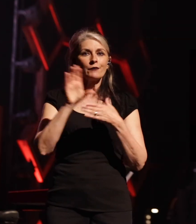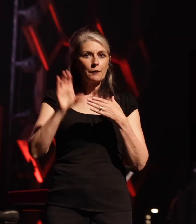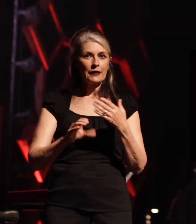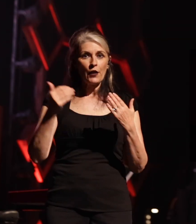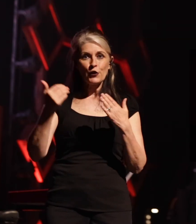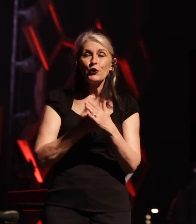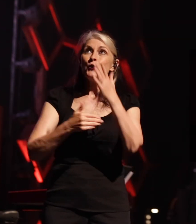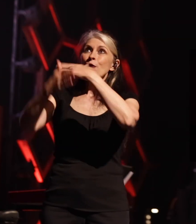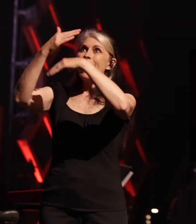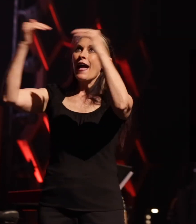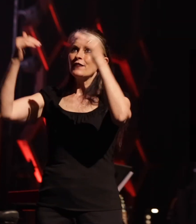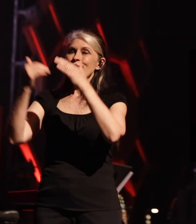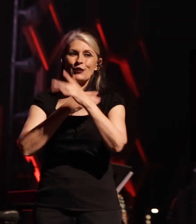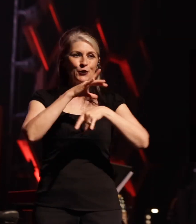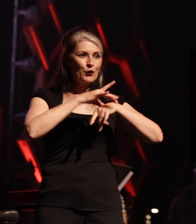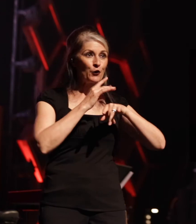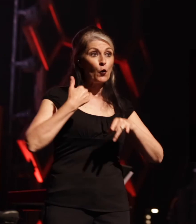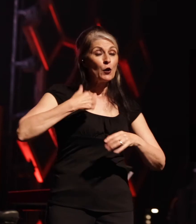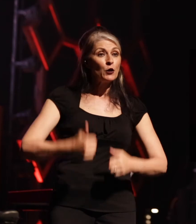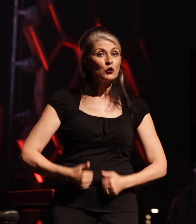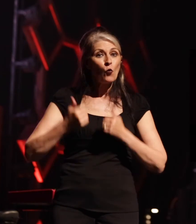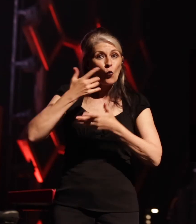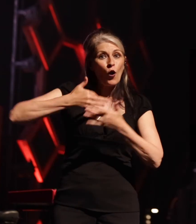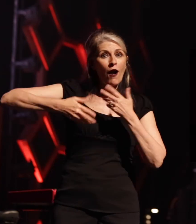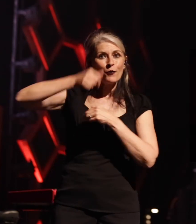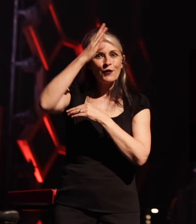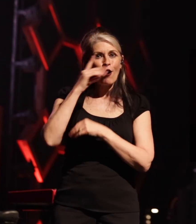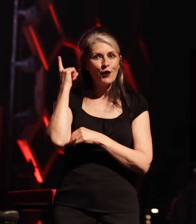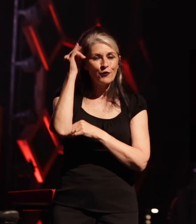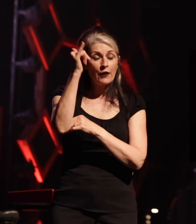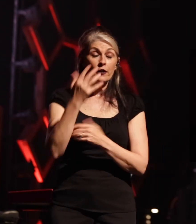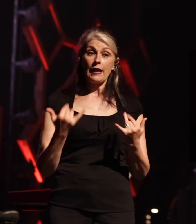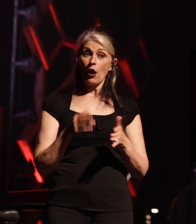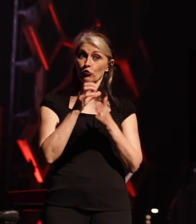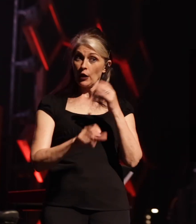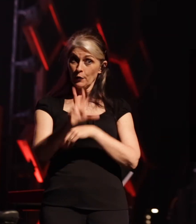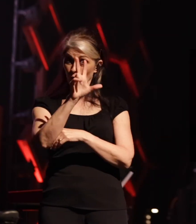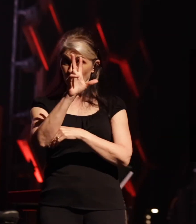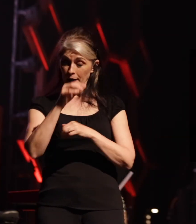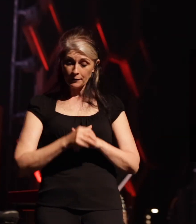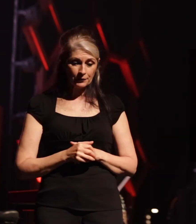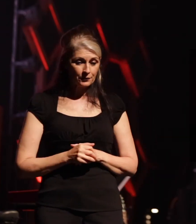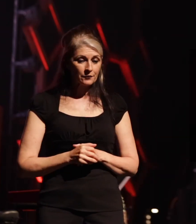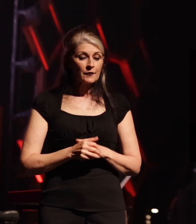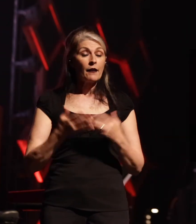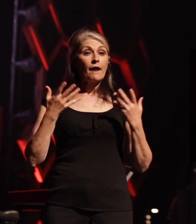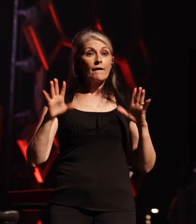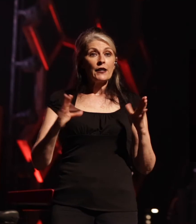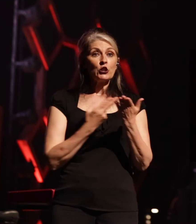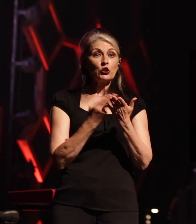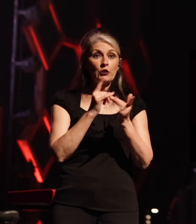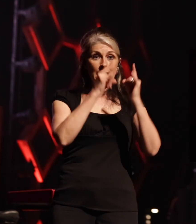God forever. So going on to chapter 3, the story of God dwelling with his people. After the tabernacle comes the temple. The temple